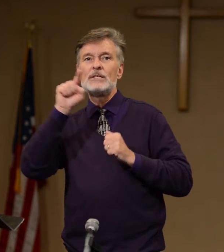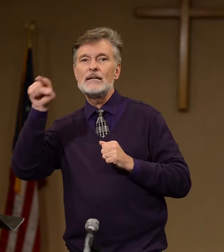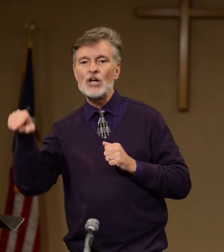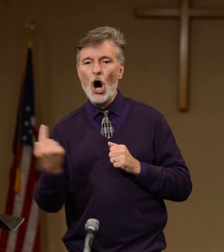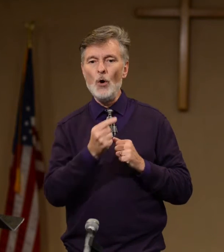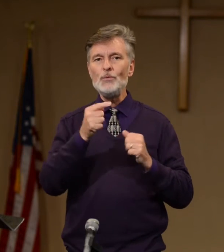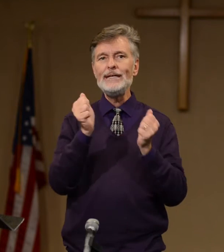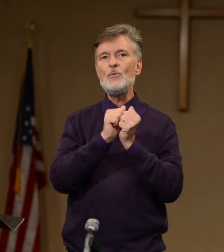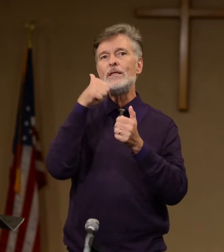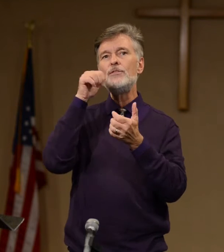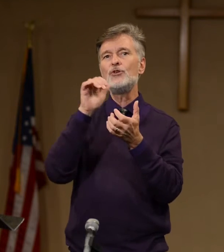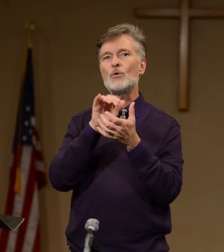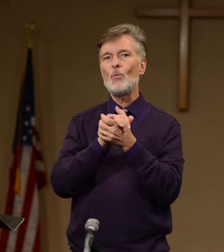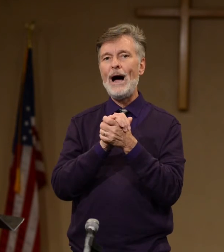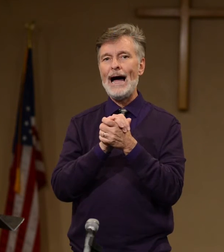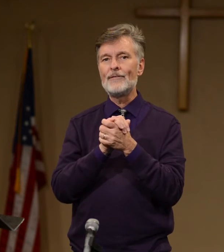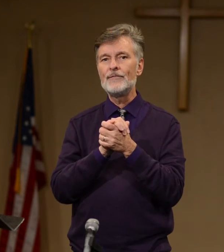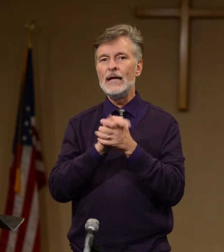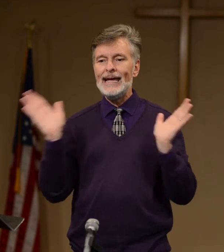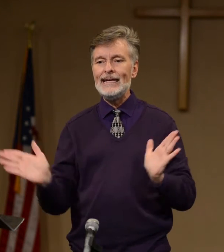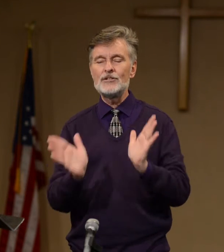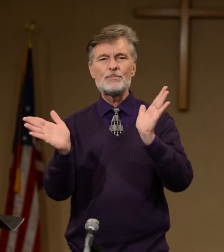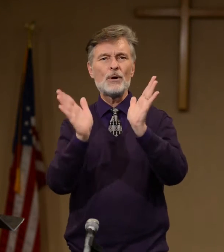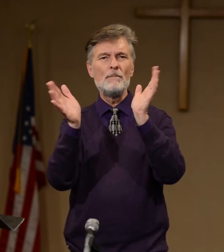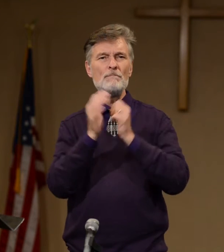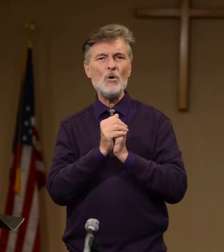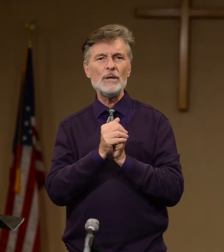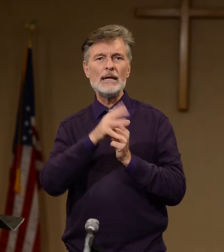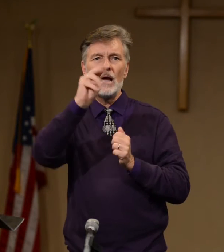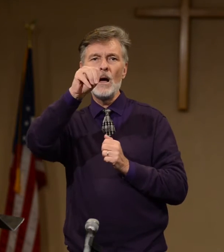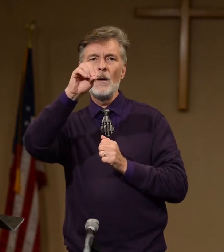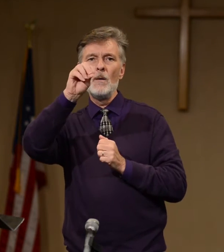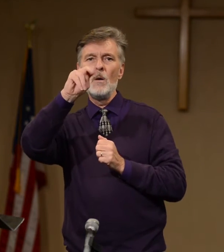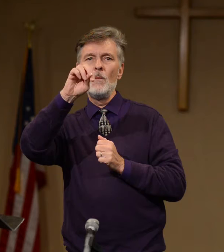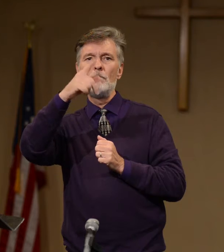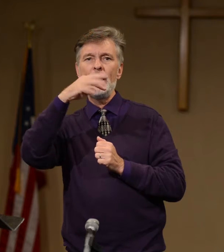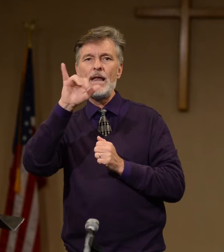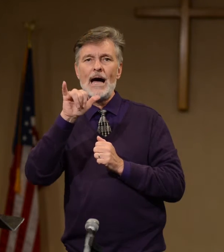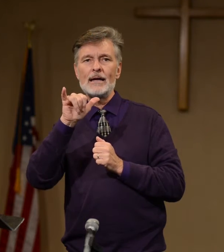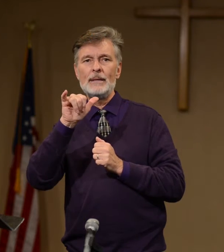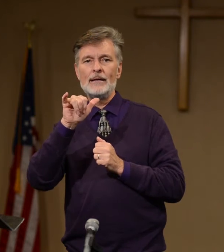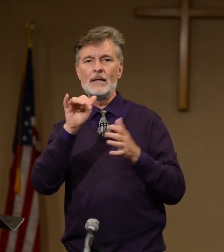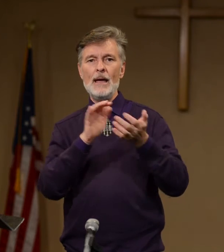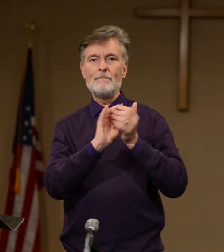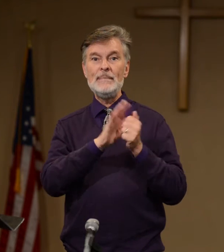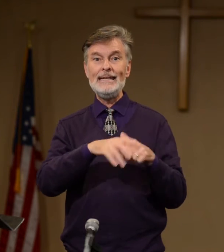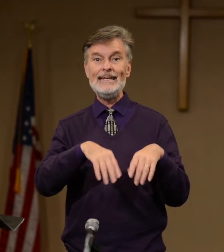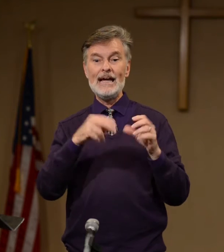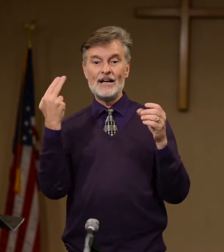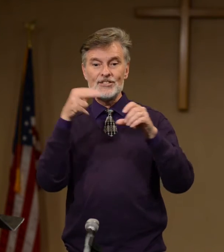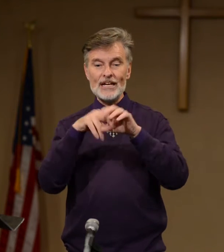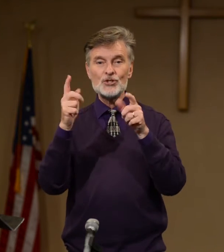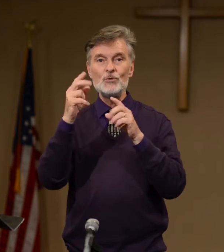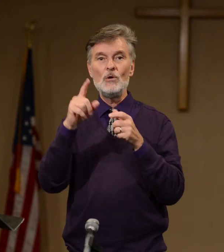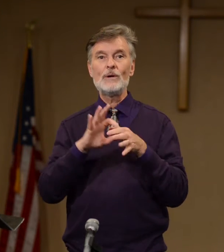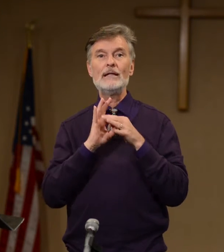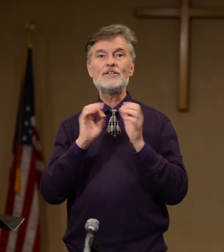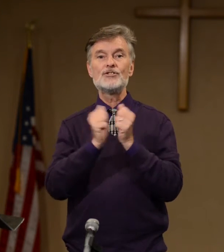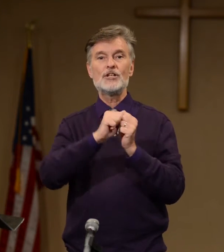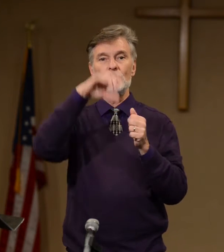is only with your wife. He is promoting monogamy, meaning a sexual relationship